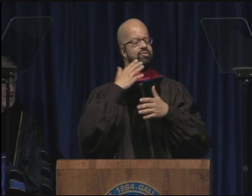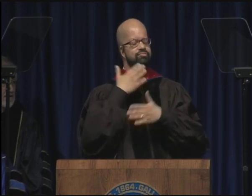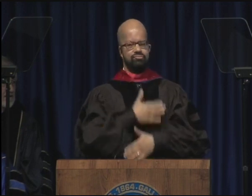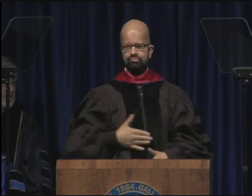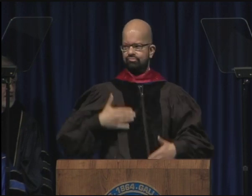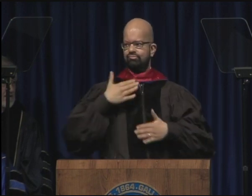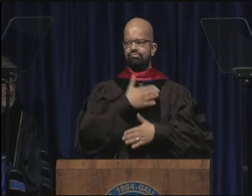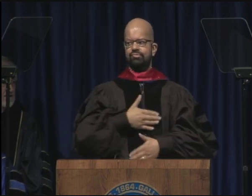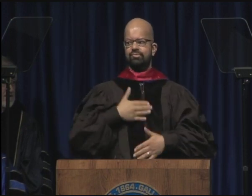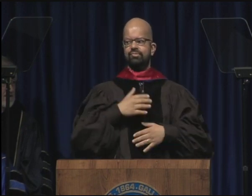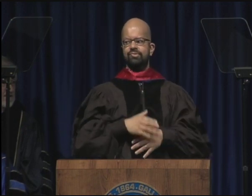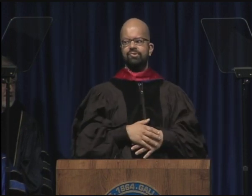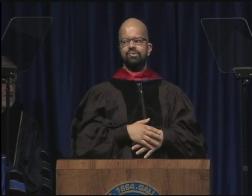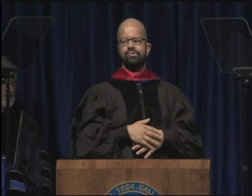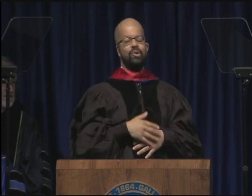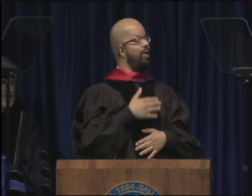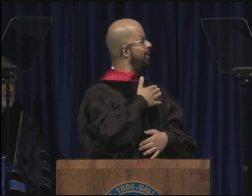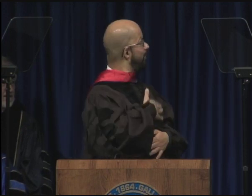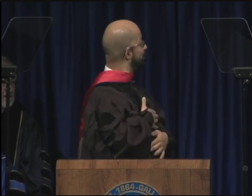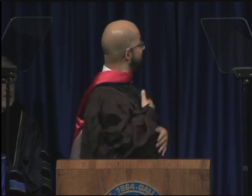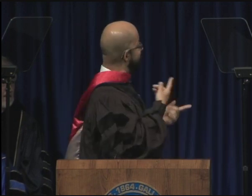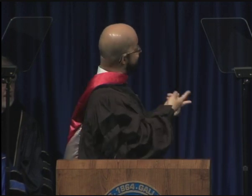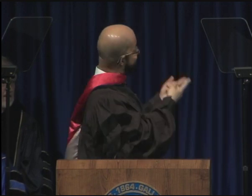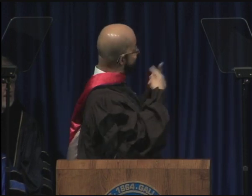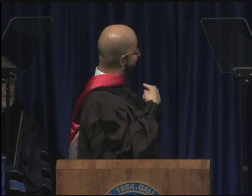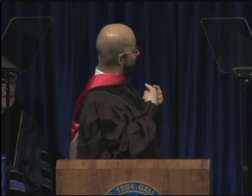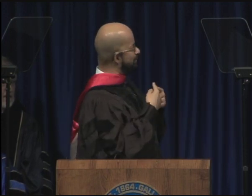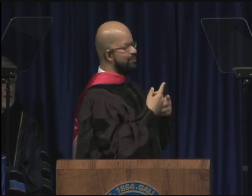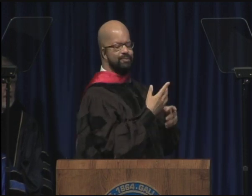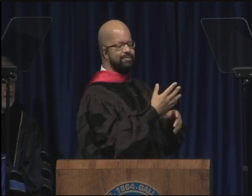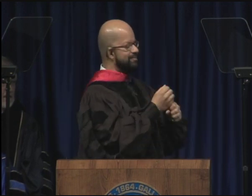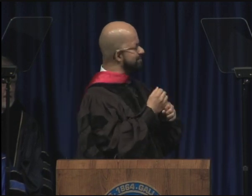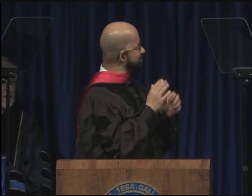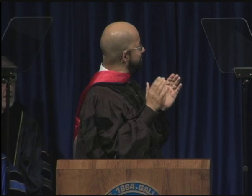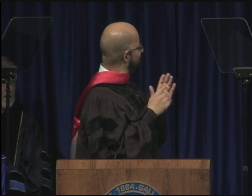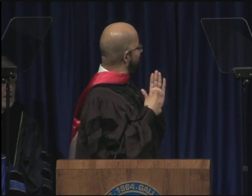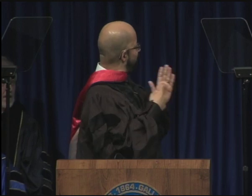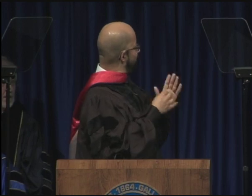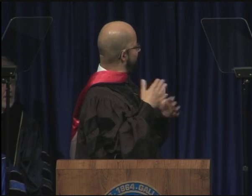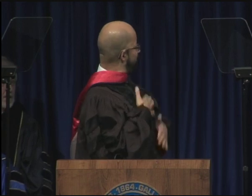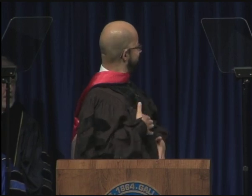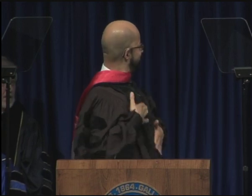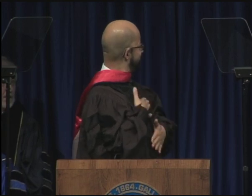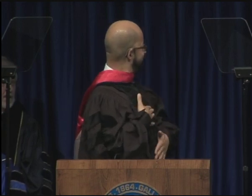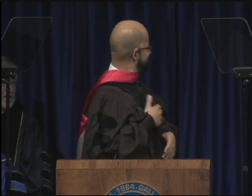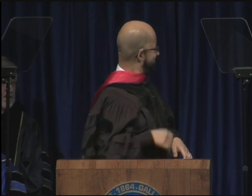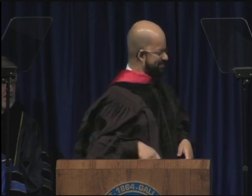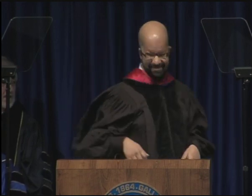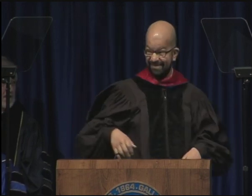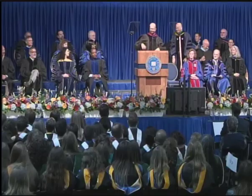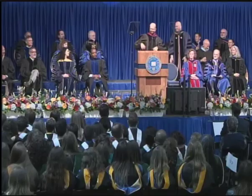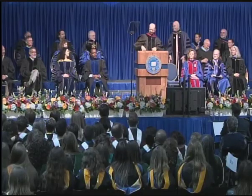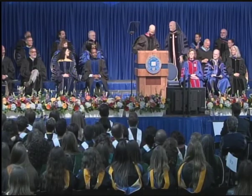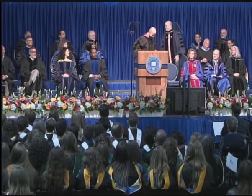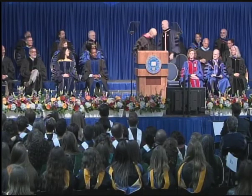service and dedication is greatly appreciated. Please come forward and receive a small token of our appreciation.